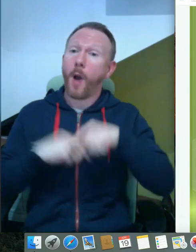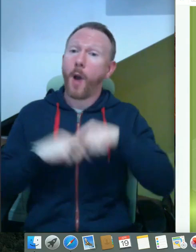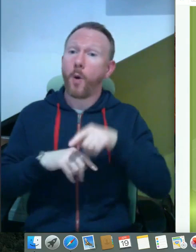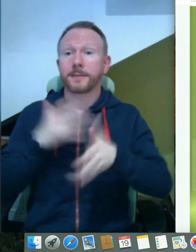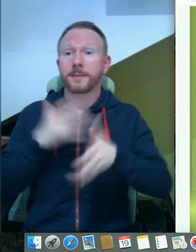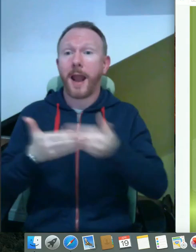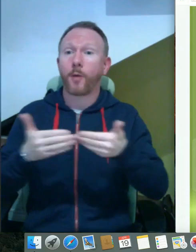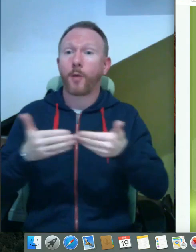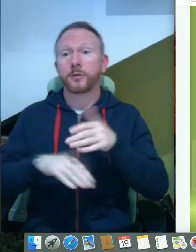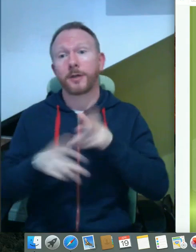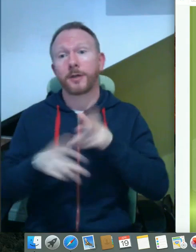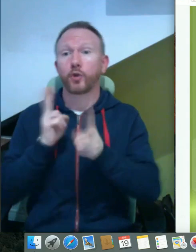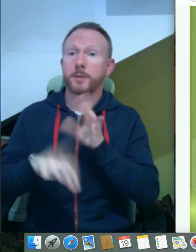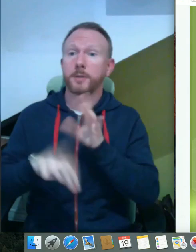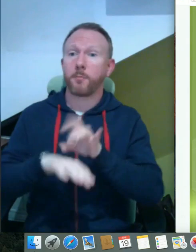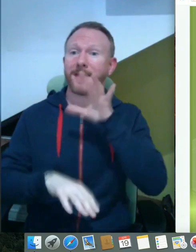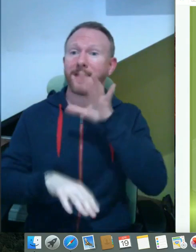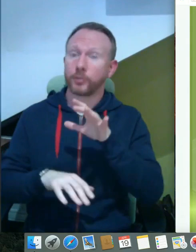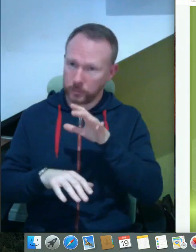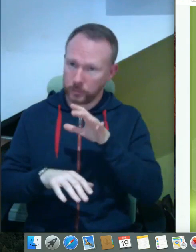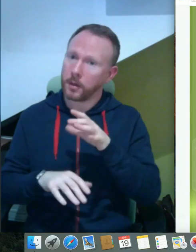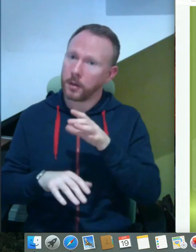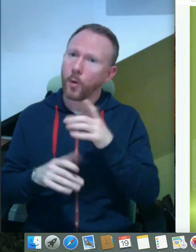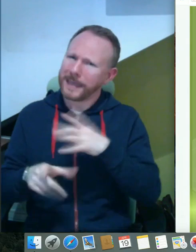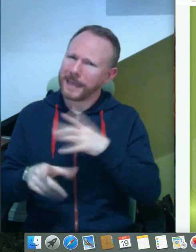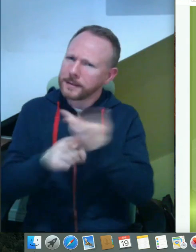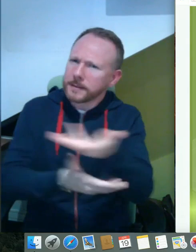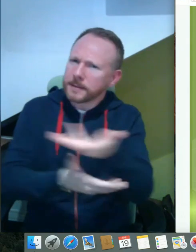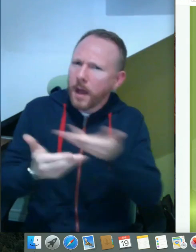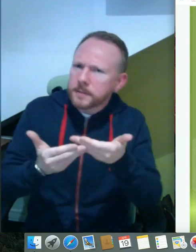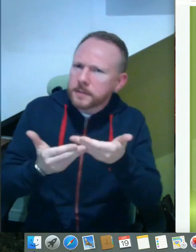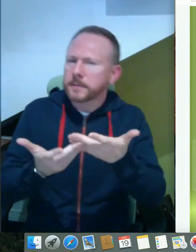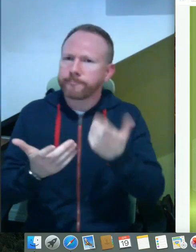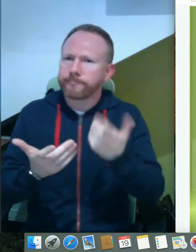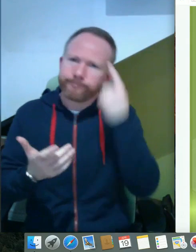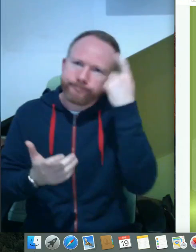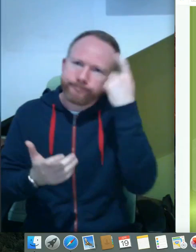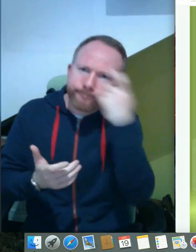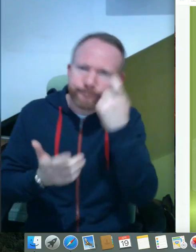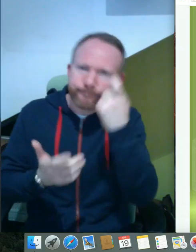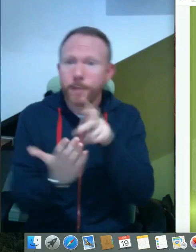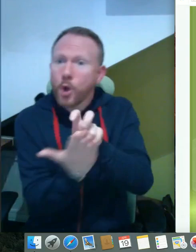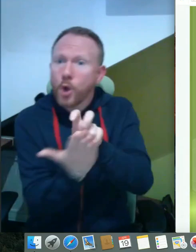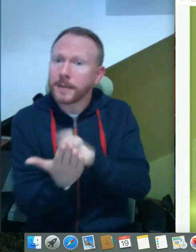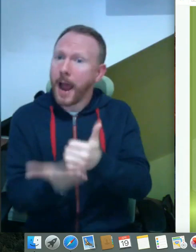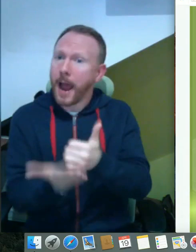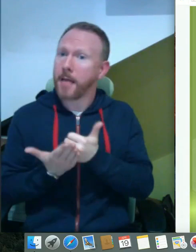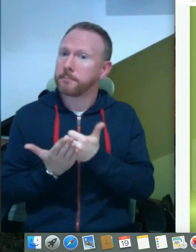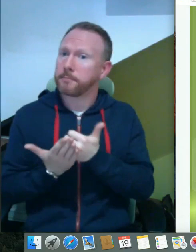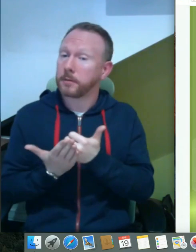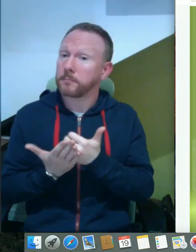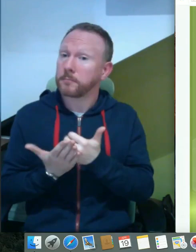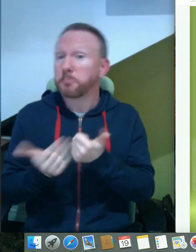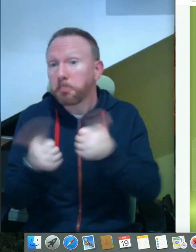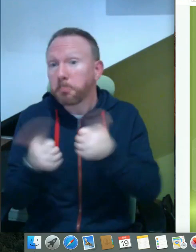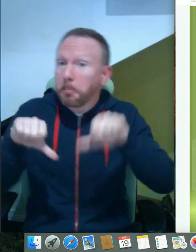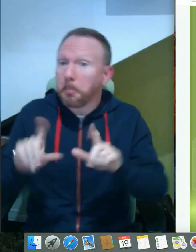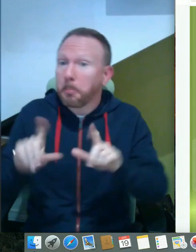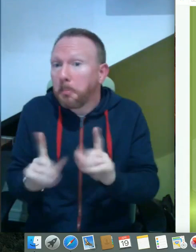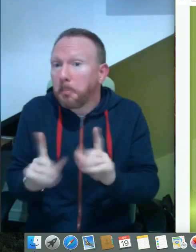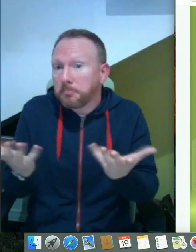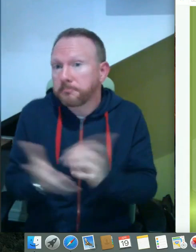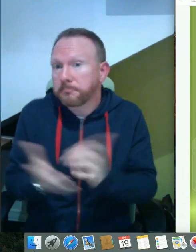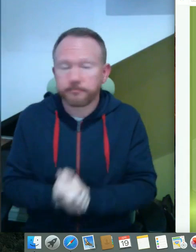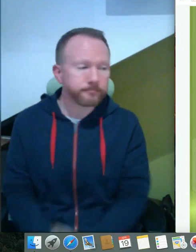about how useful it is and in what ways it has been successful or unsuccessful.